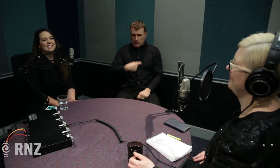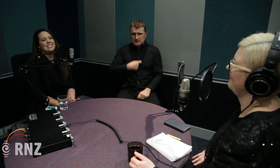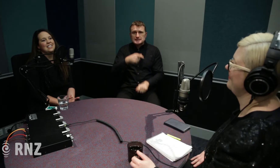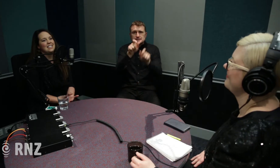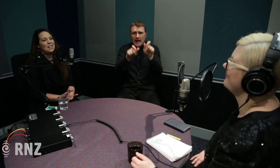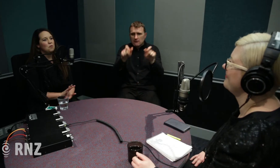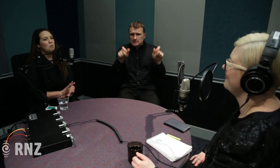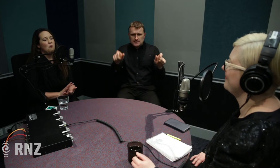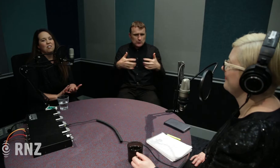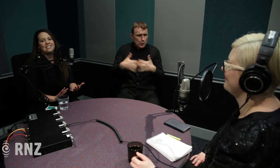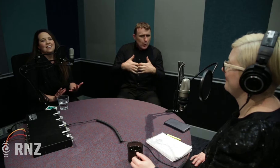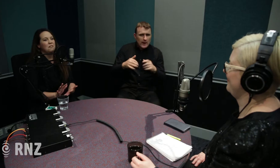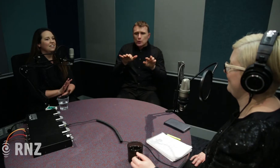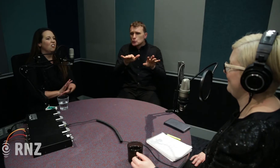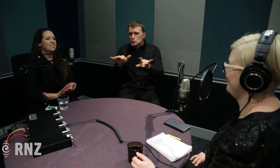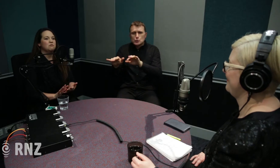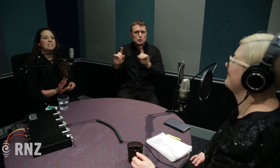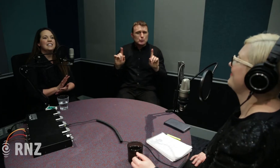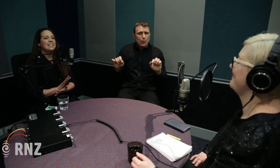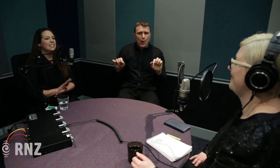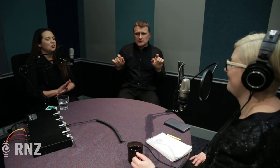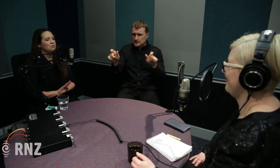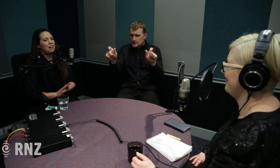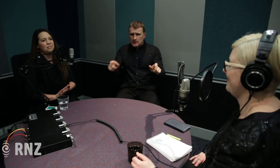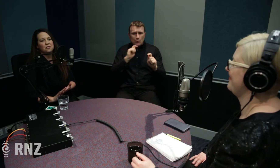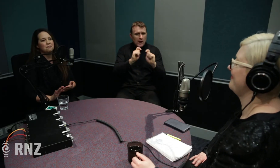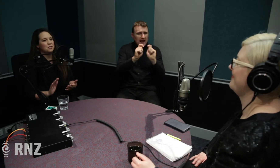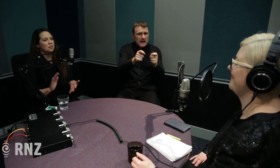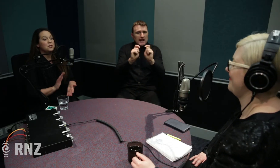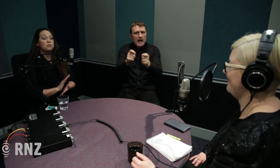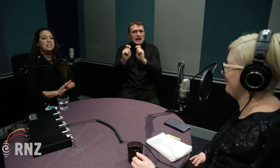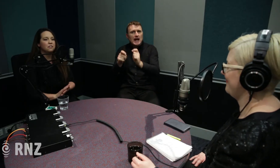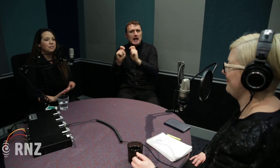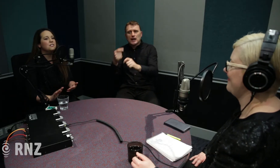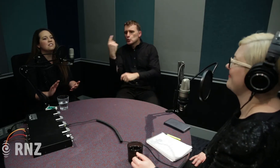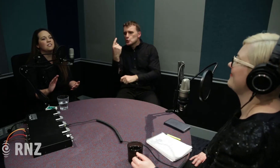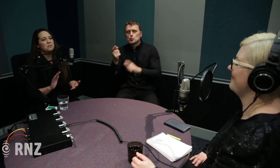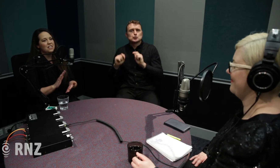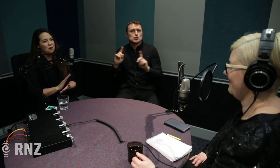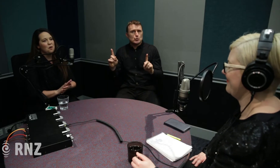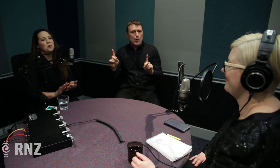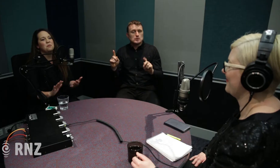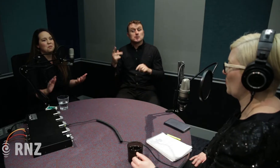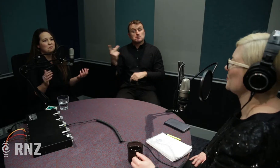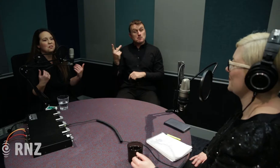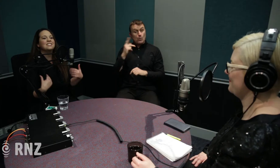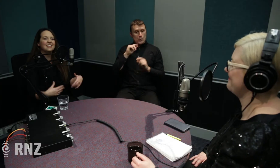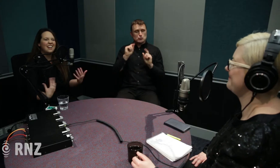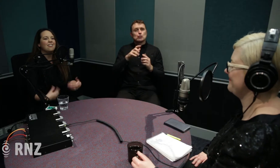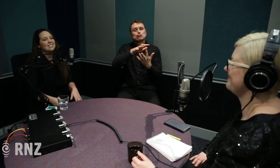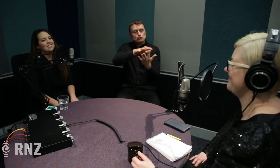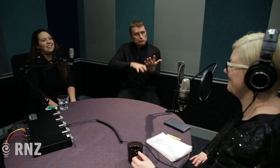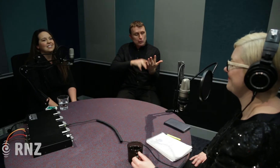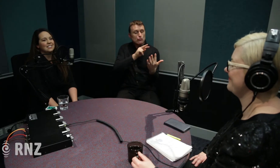to see what's going on, just really get a good run through of the script. We do a read through so that we know what